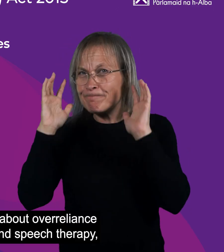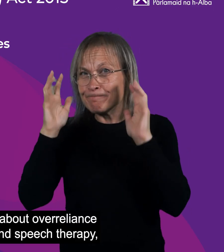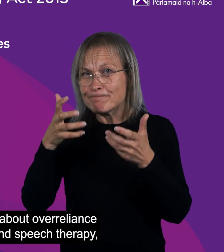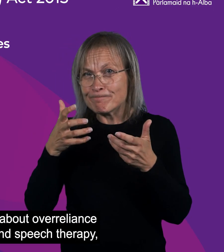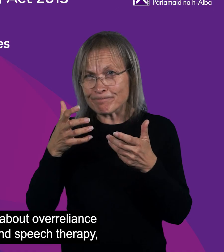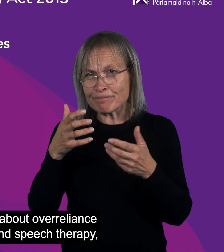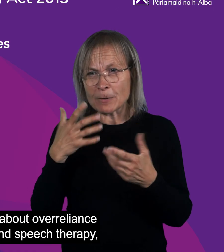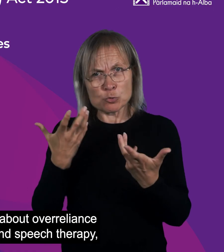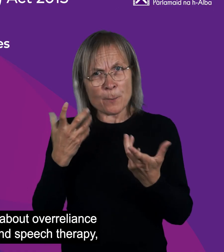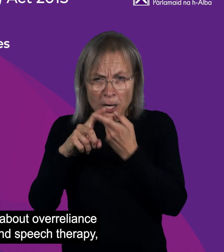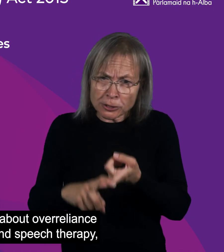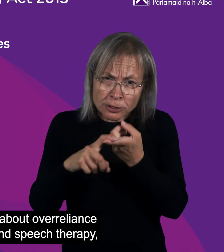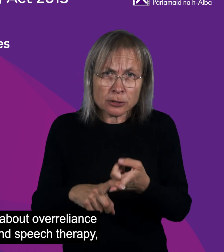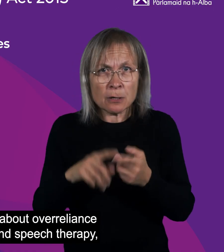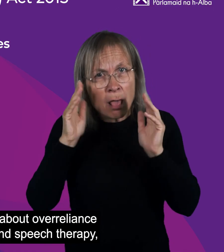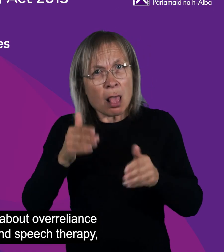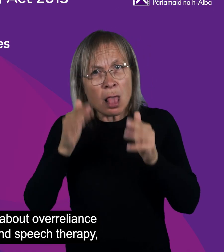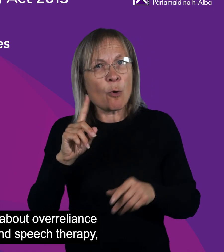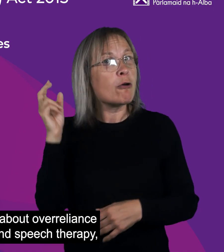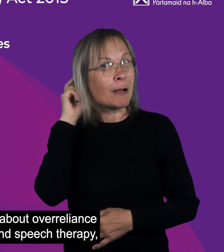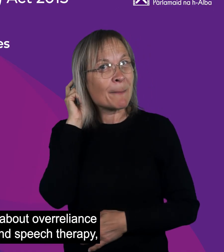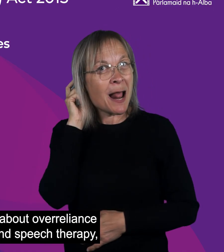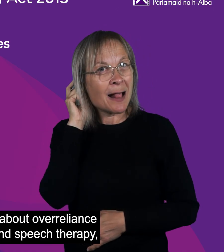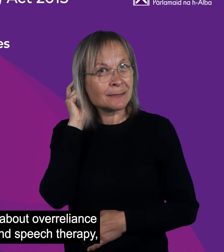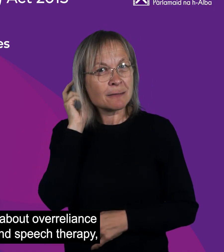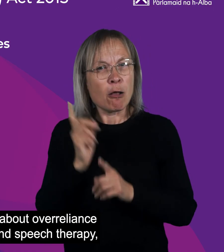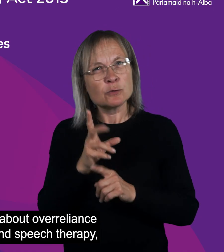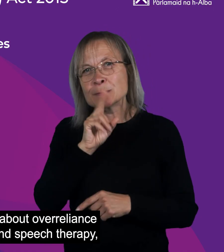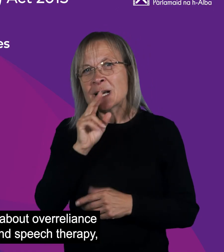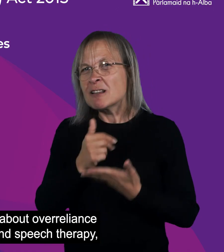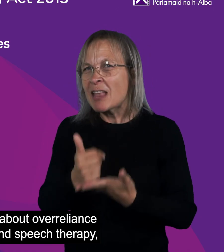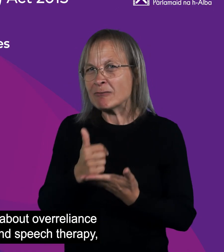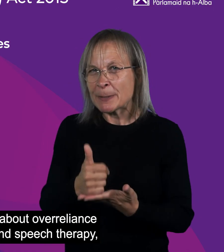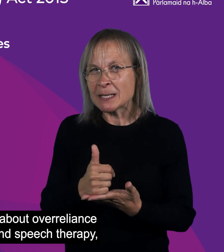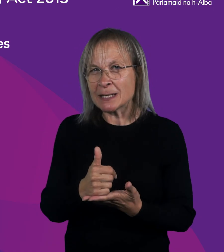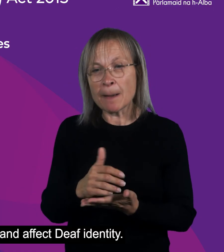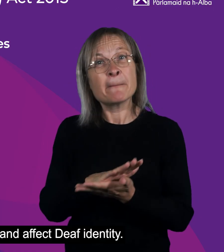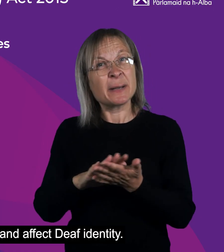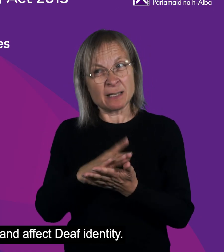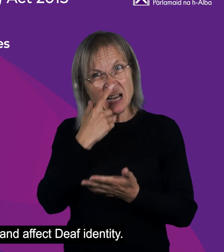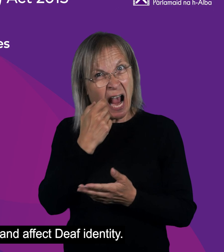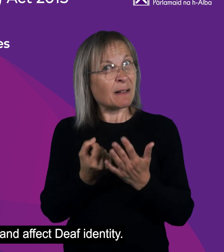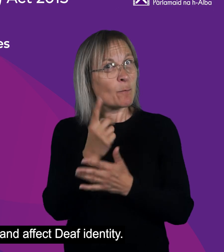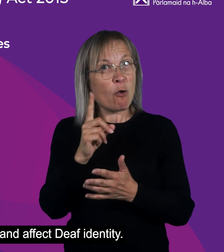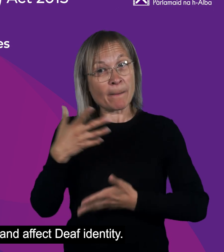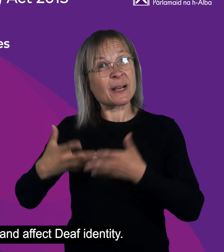Concerns were raised about over-reliance on cochlear implants and speech therapy, which can marginalize BSL and affect